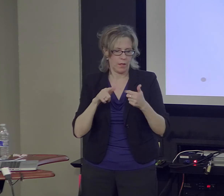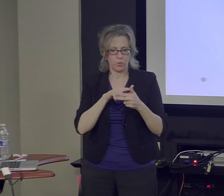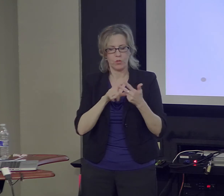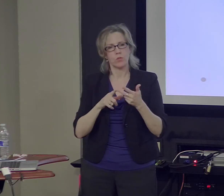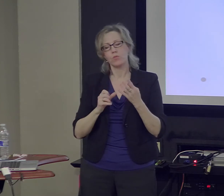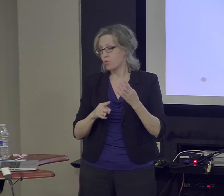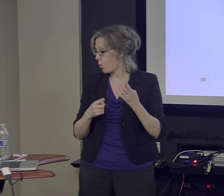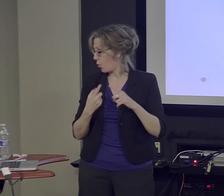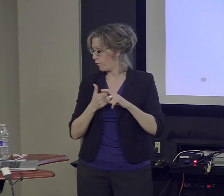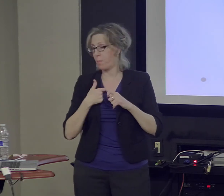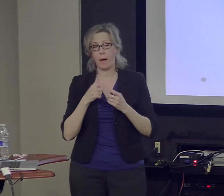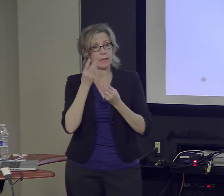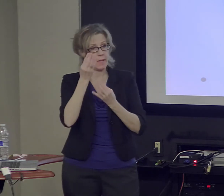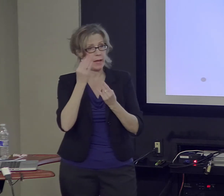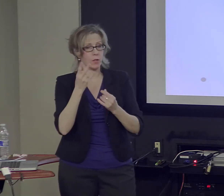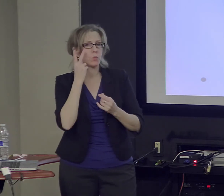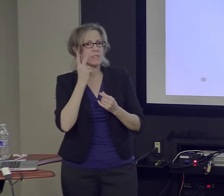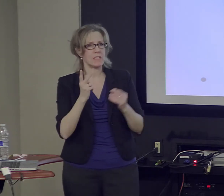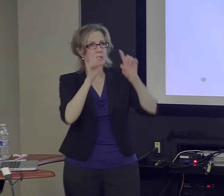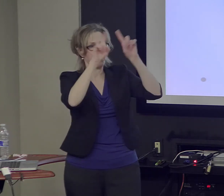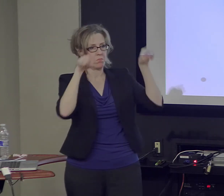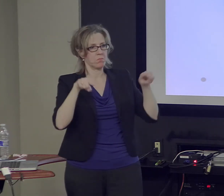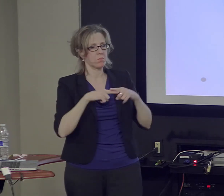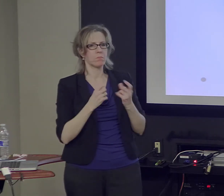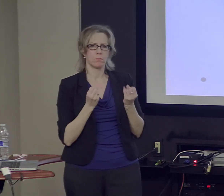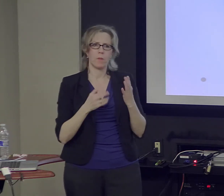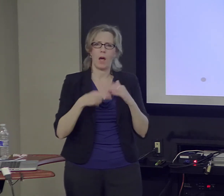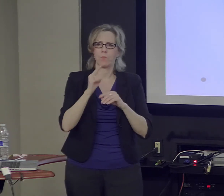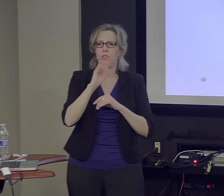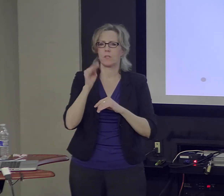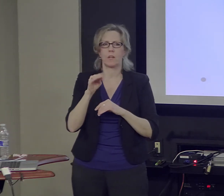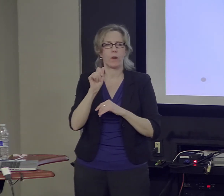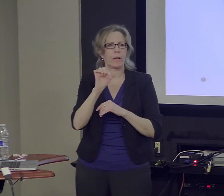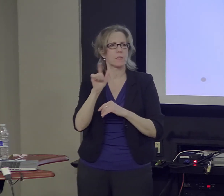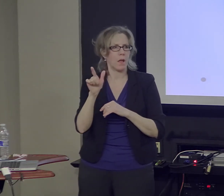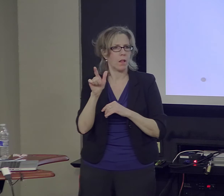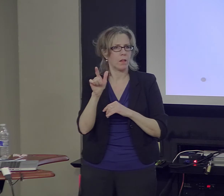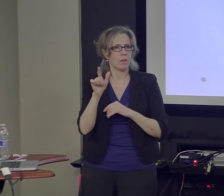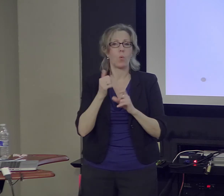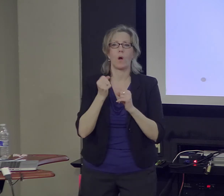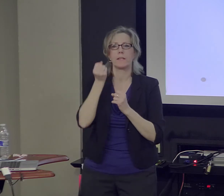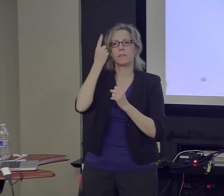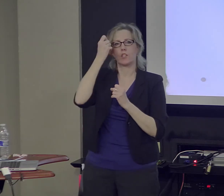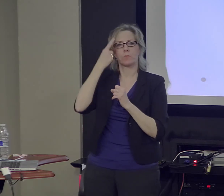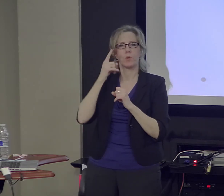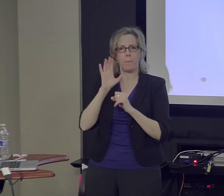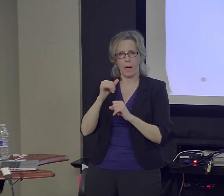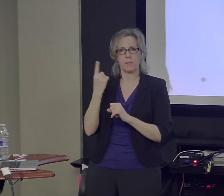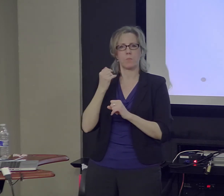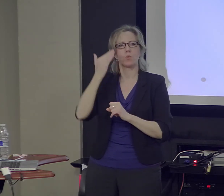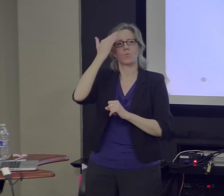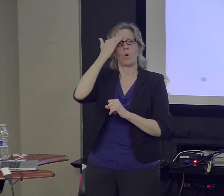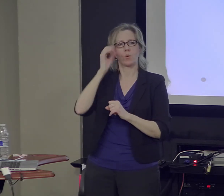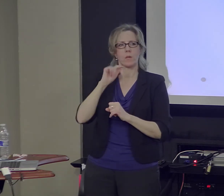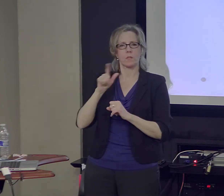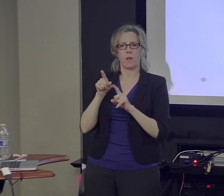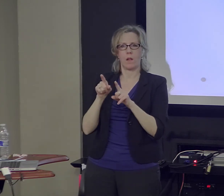and the Benzel signs. So that's what you see here. And you see a high percentage